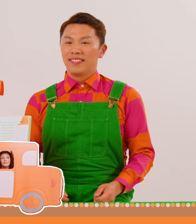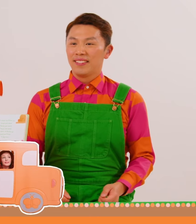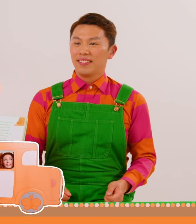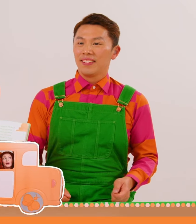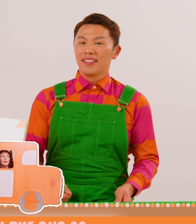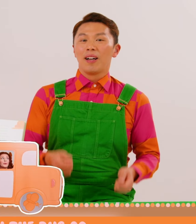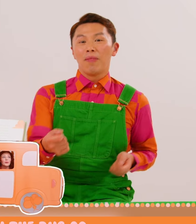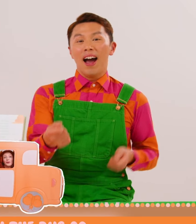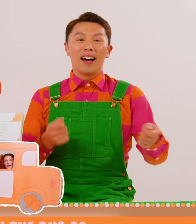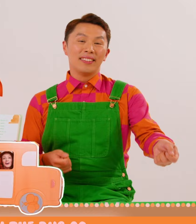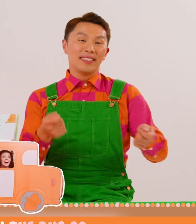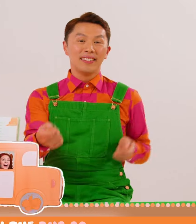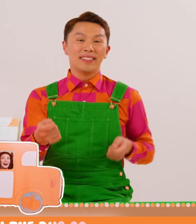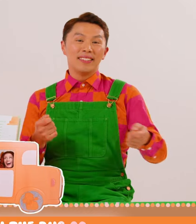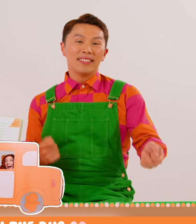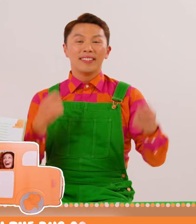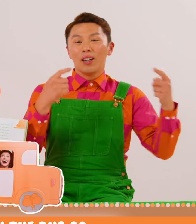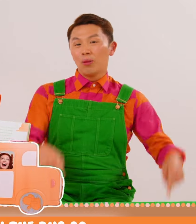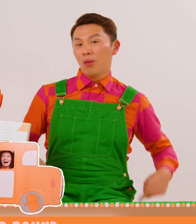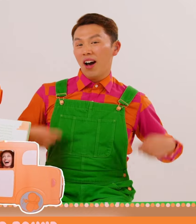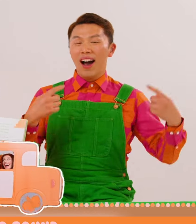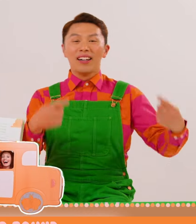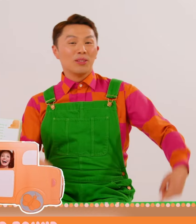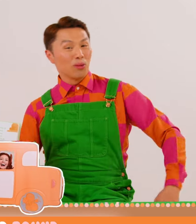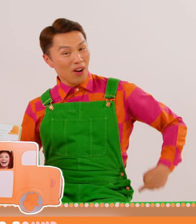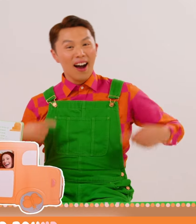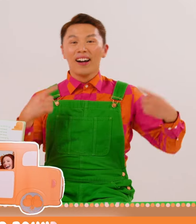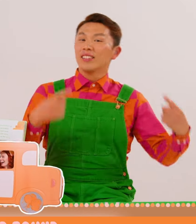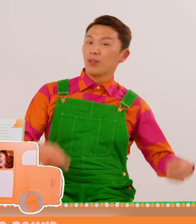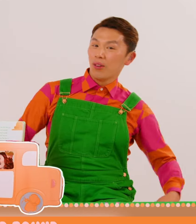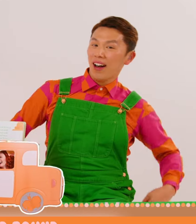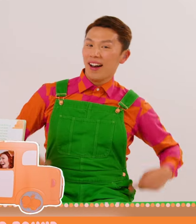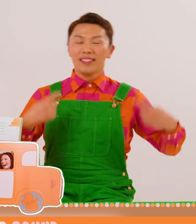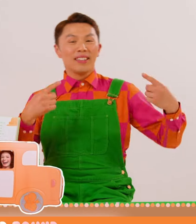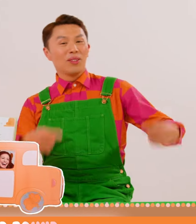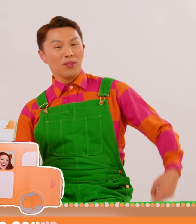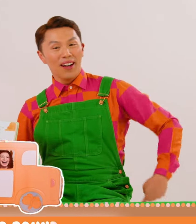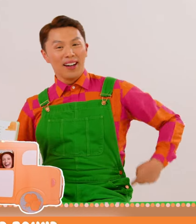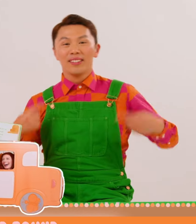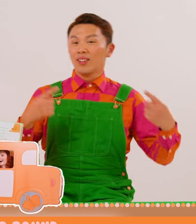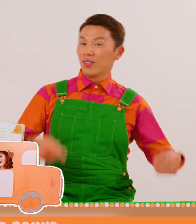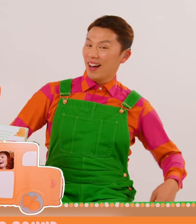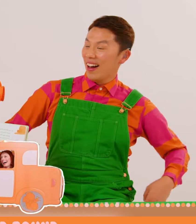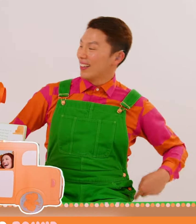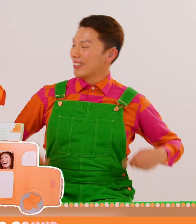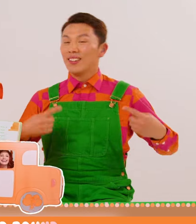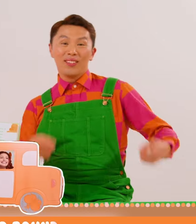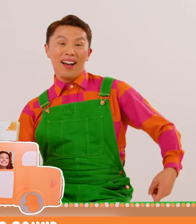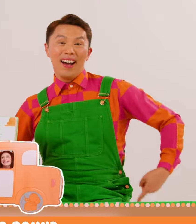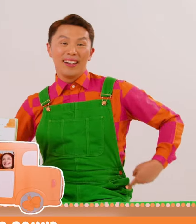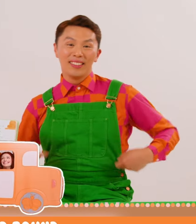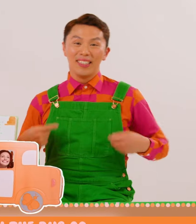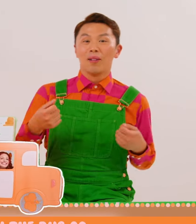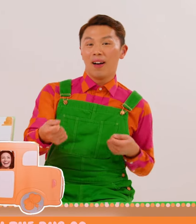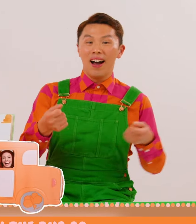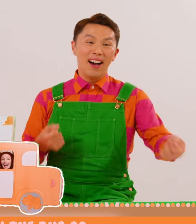The wheels on the bus go round and round Round and round Round and round The wheels